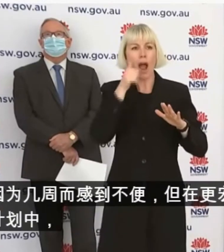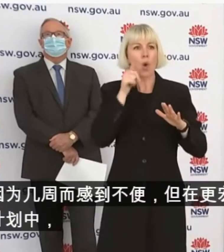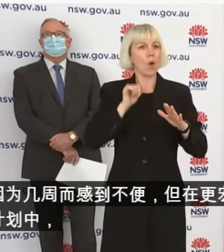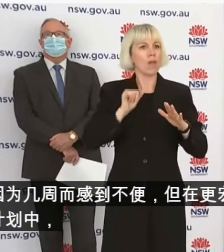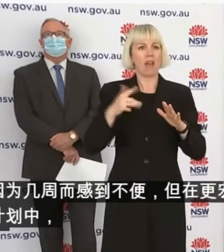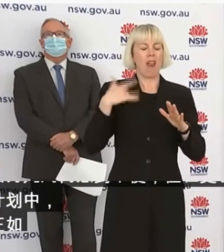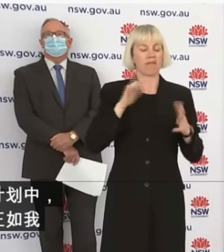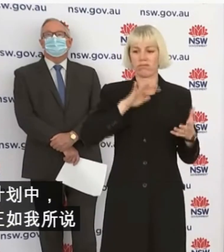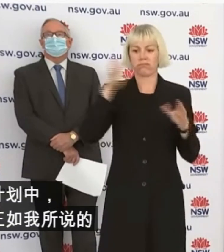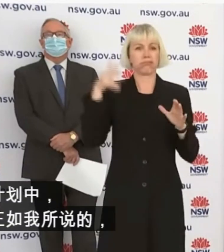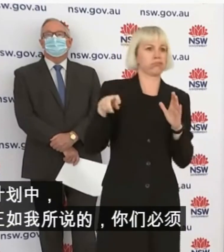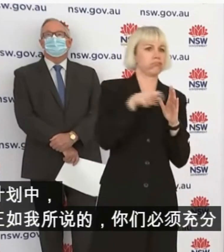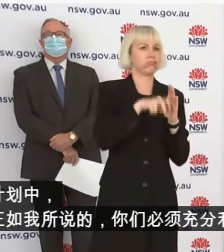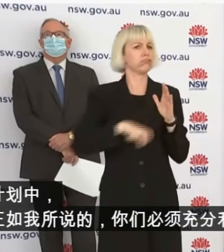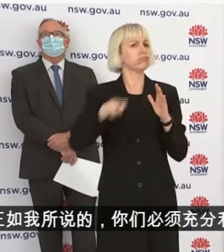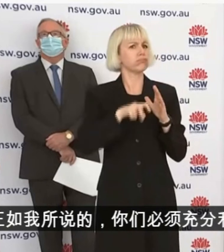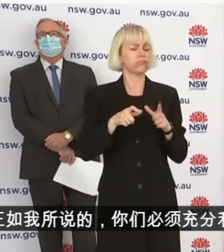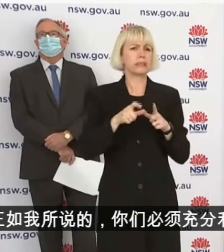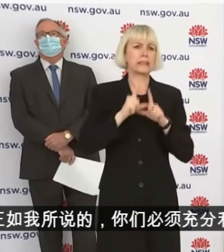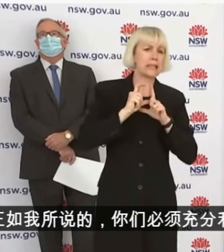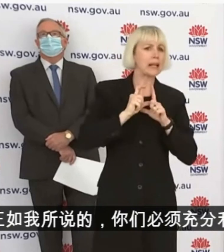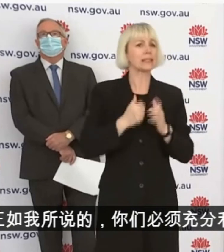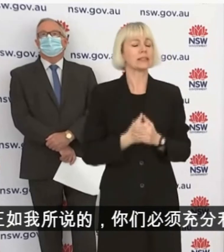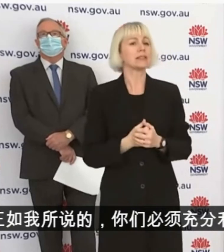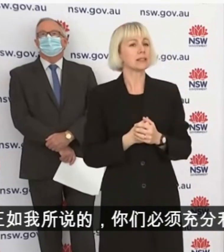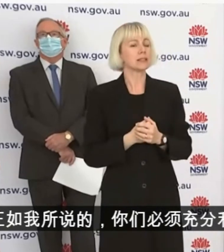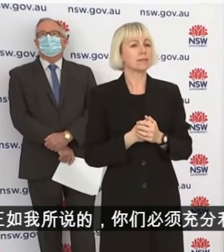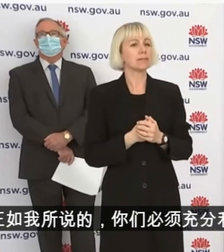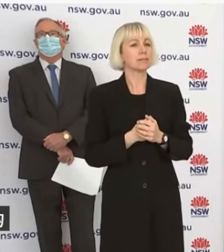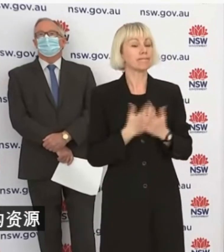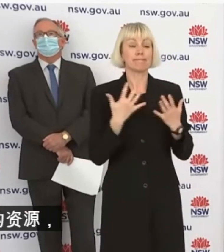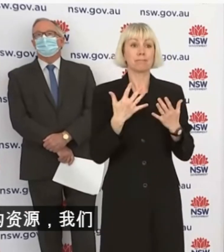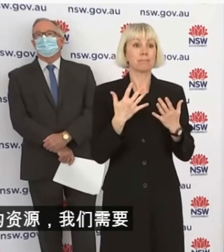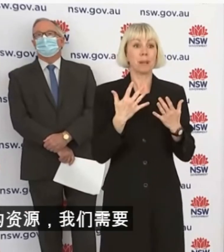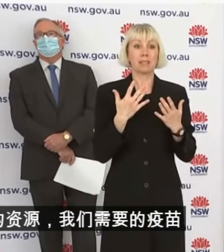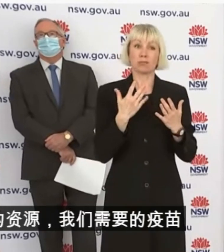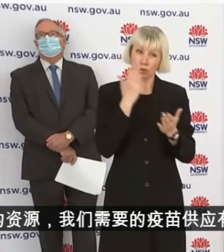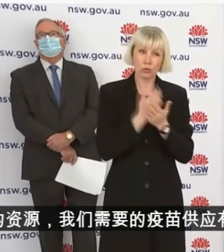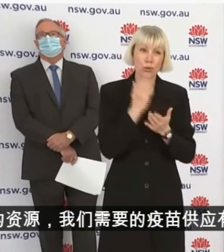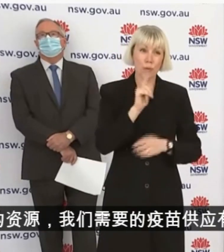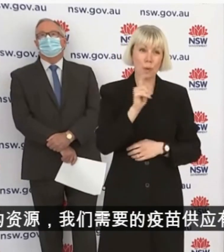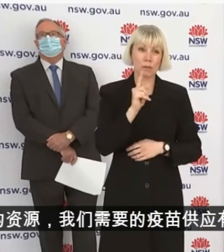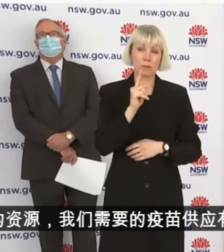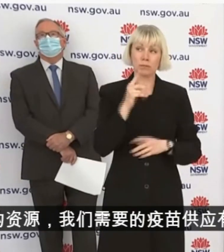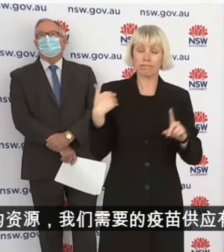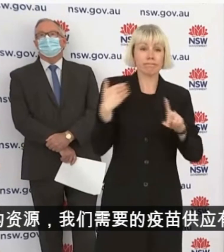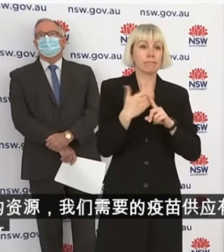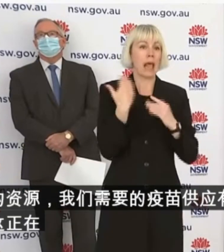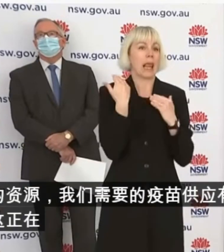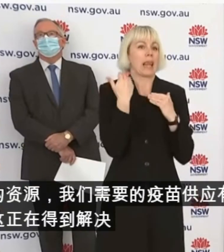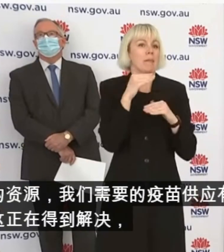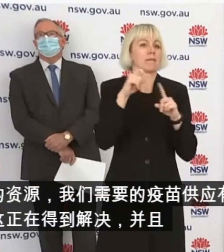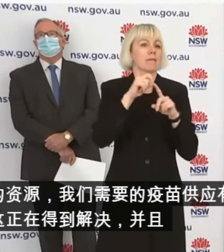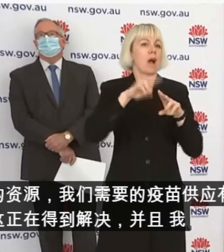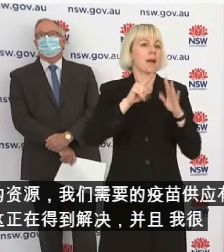things, as I said, you have to make the best of what you have. And we have had limited supplies of the vaccines that we need. That